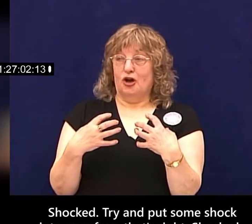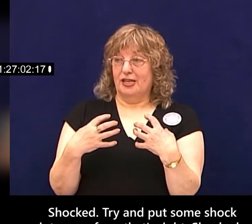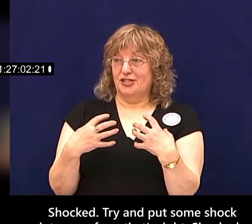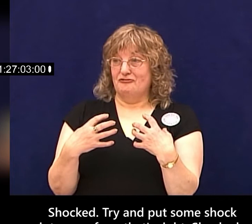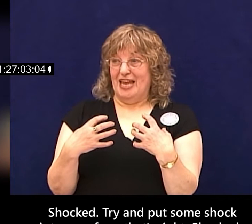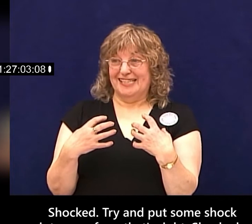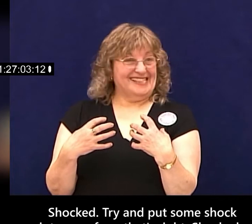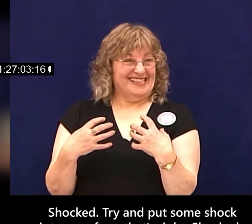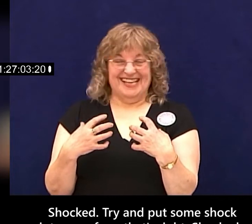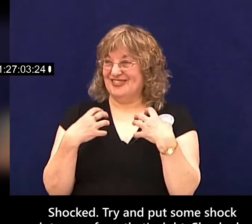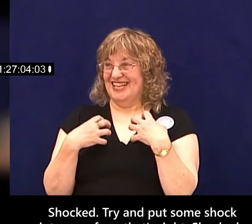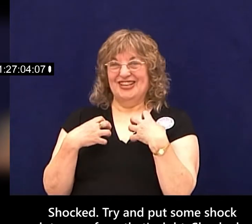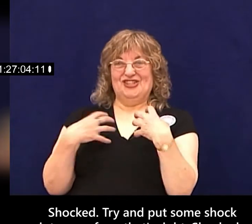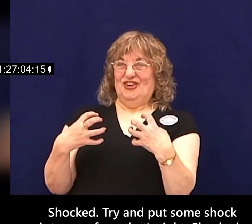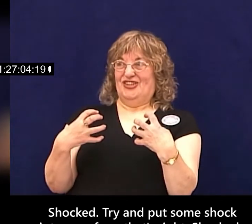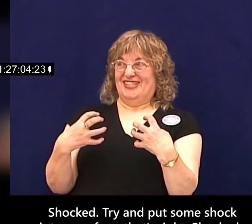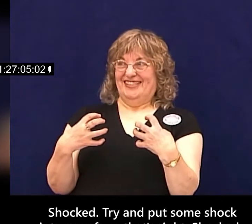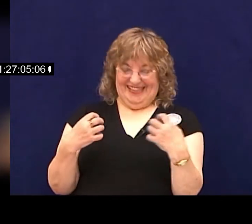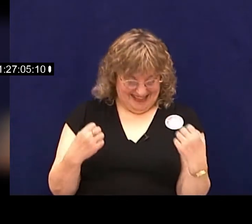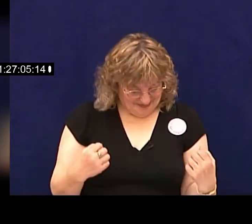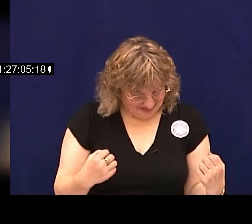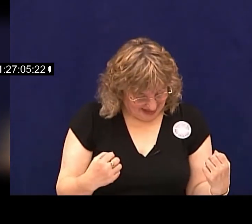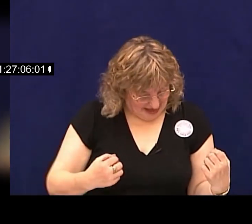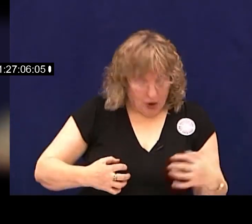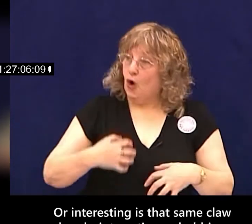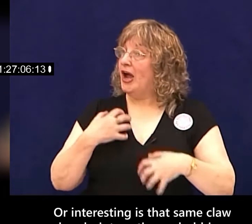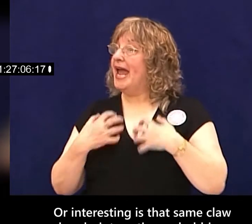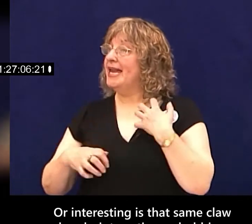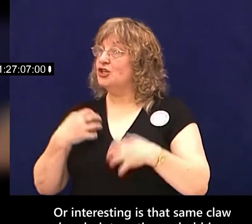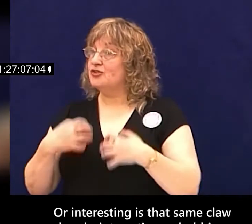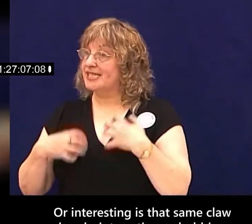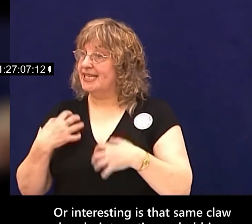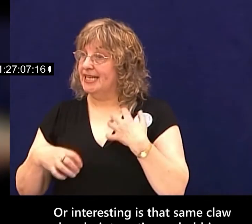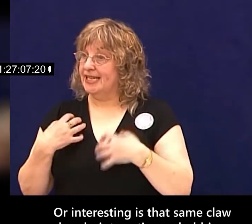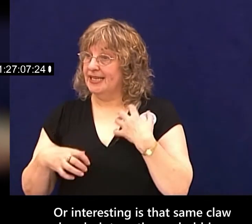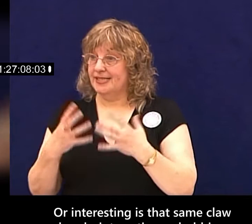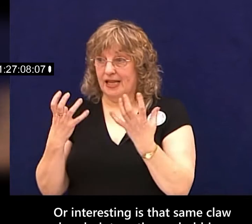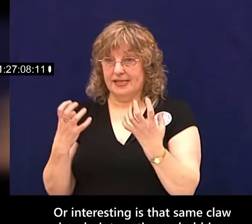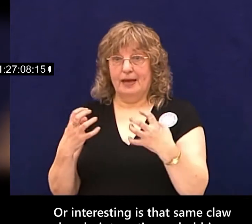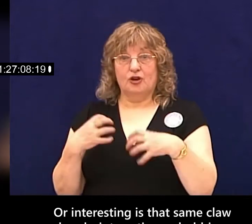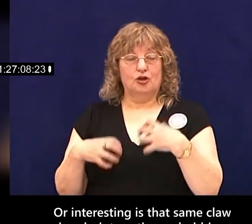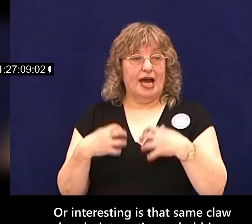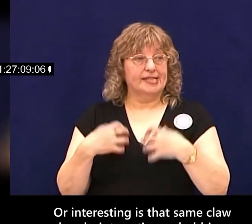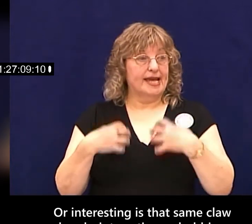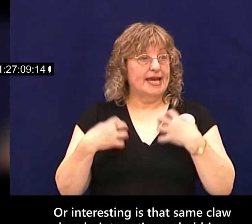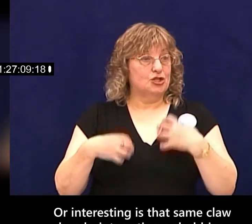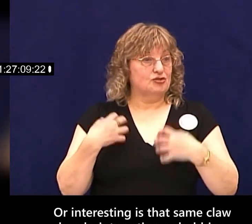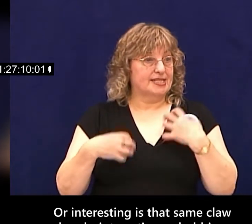into your face. That's right, shocked. Or interesting, same claw hands,